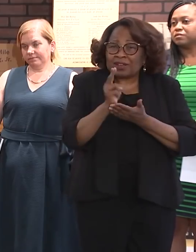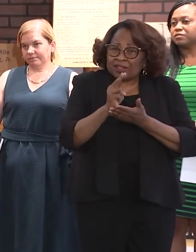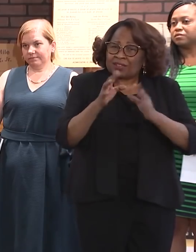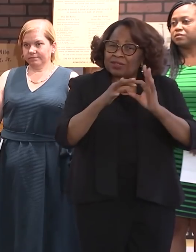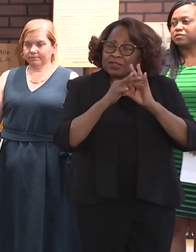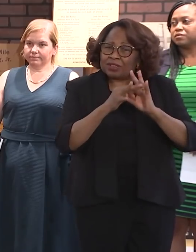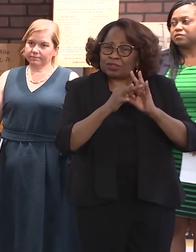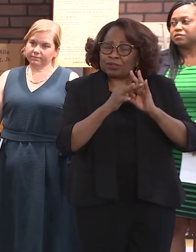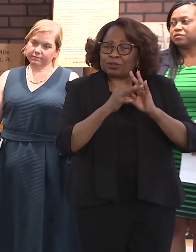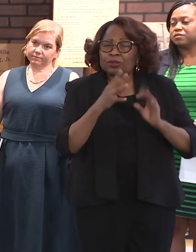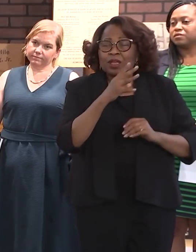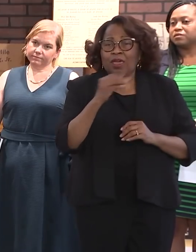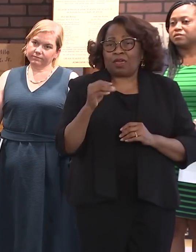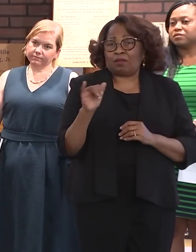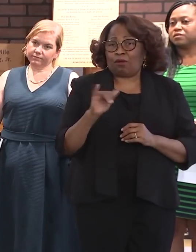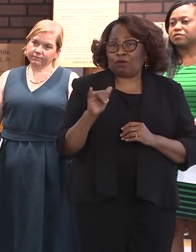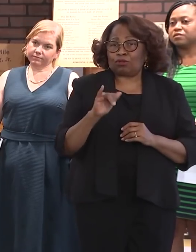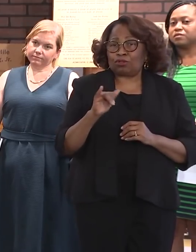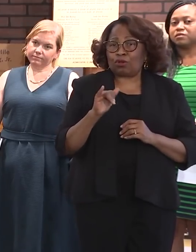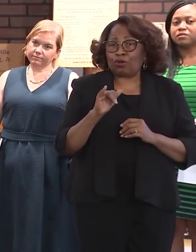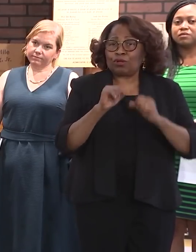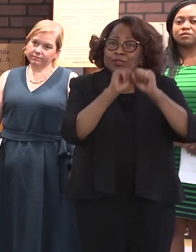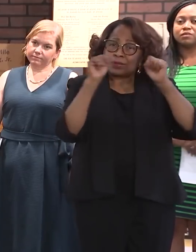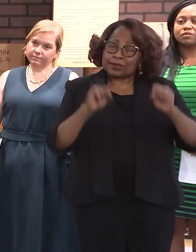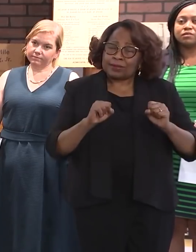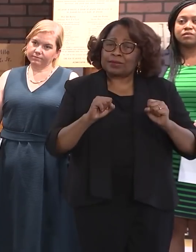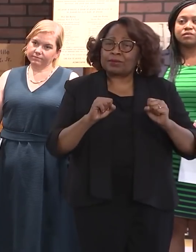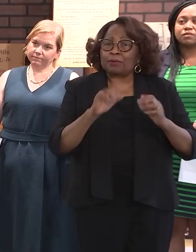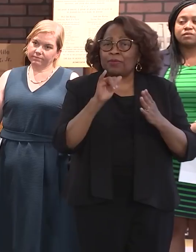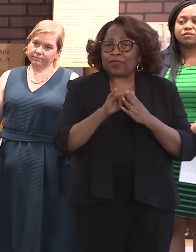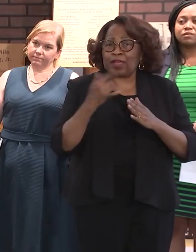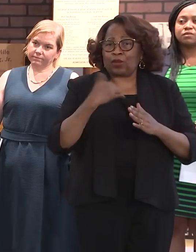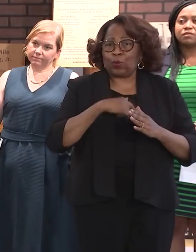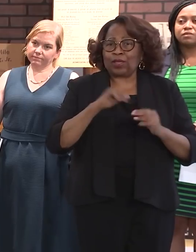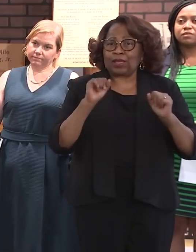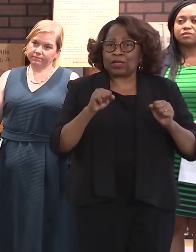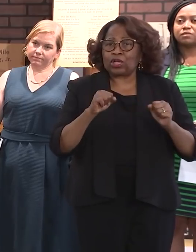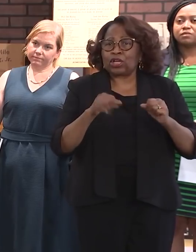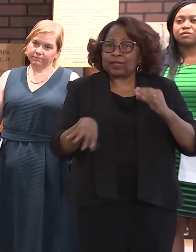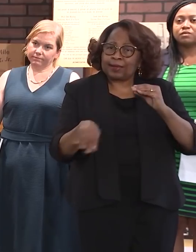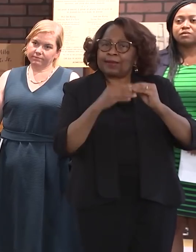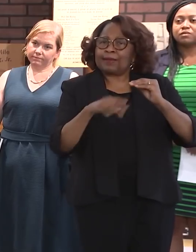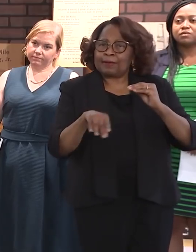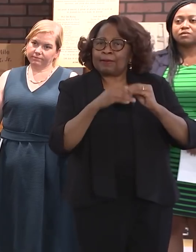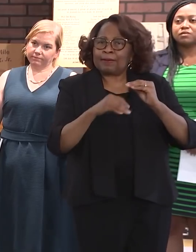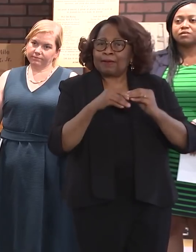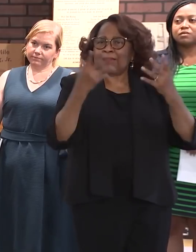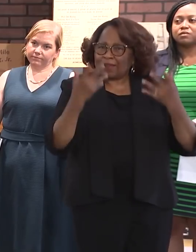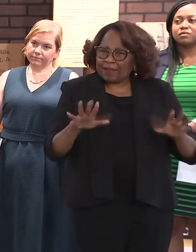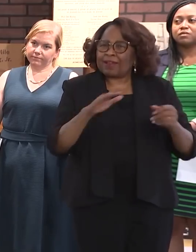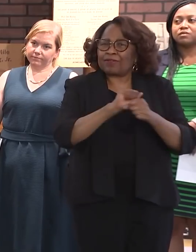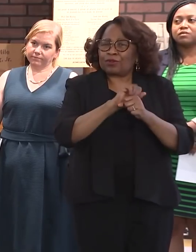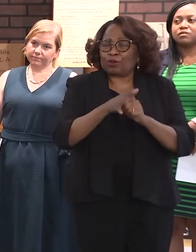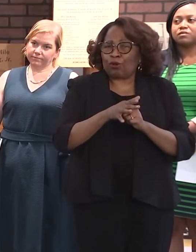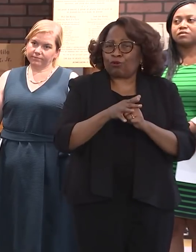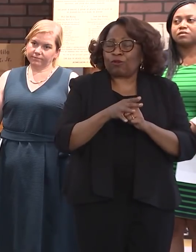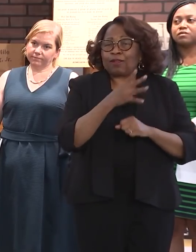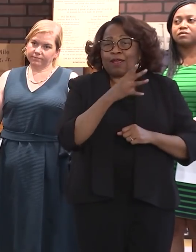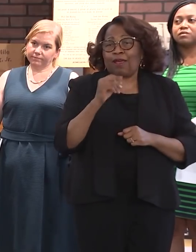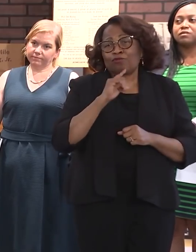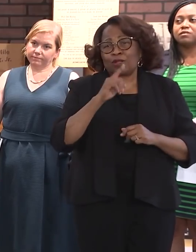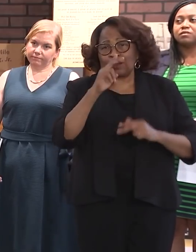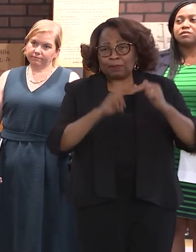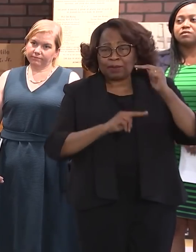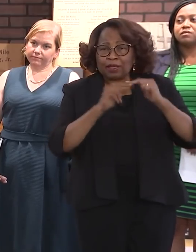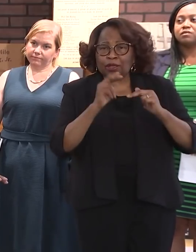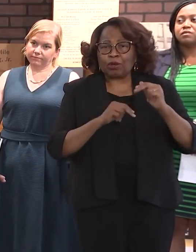relationships, but also infrastructure and systems that we could scale up in a post-COVID world and really